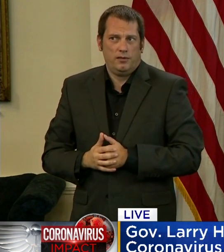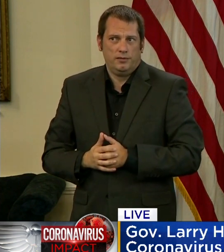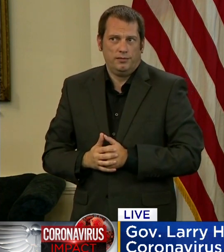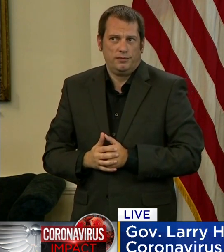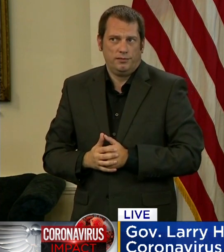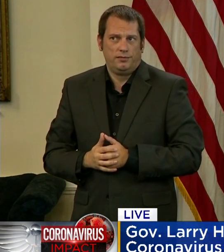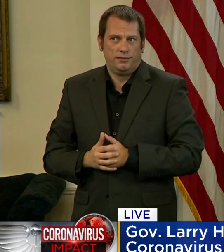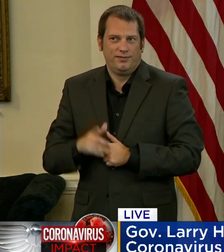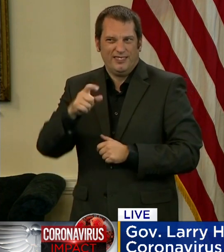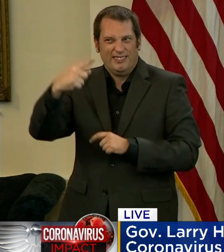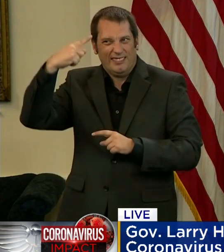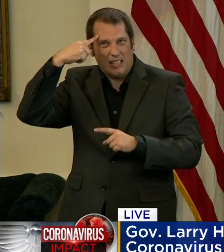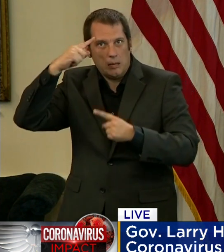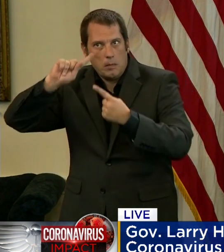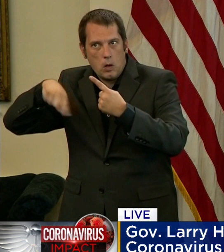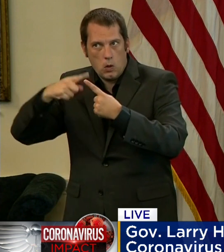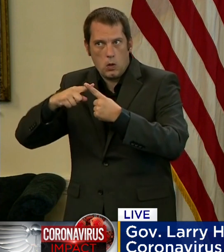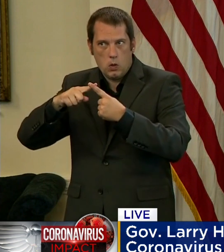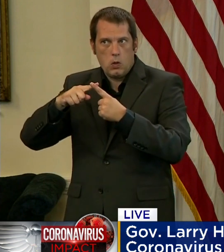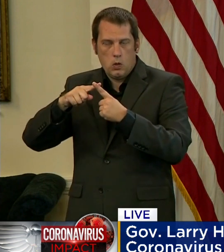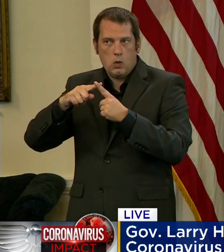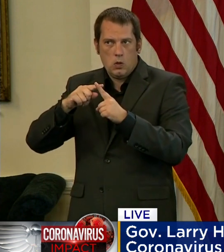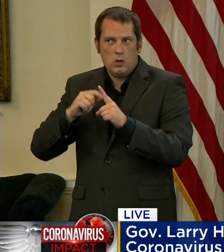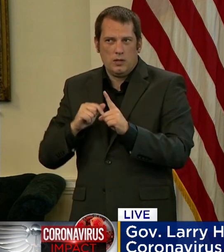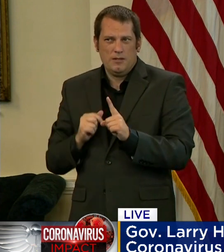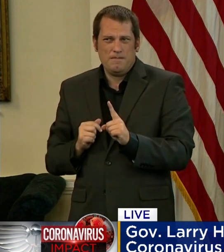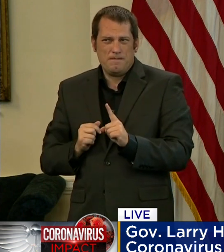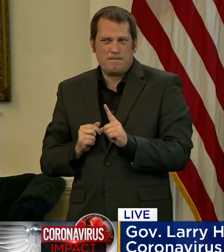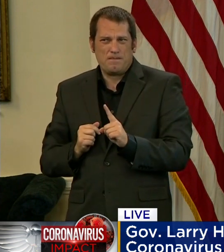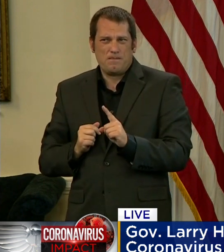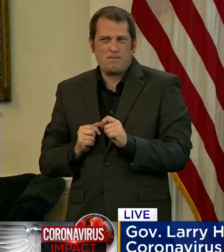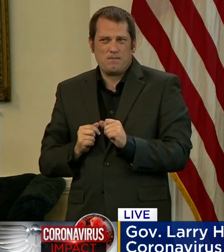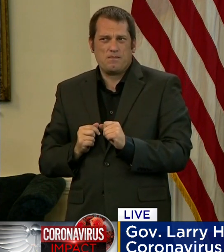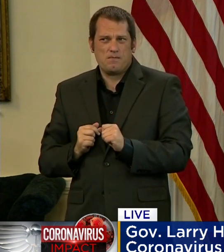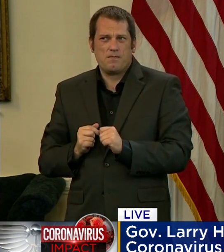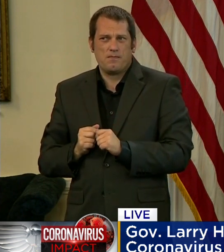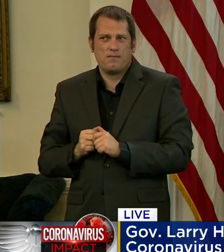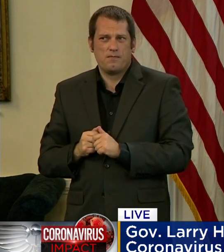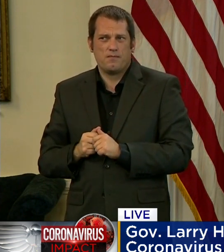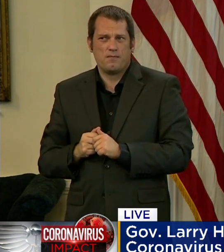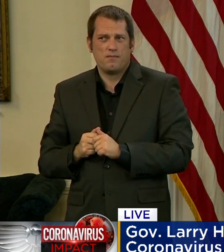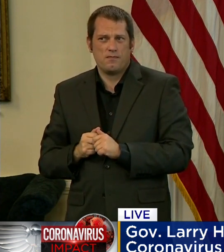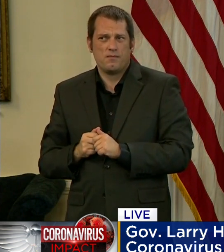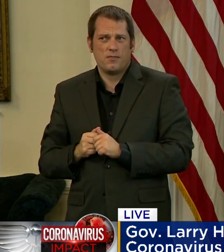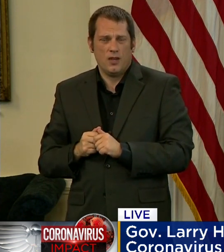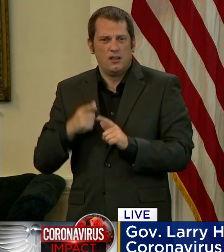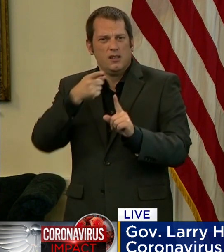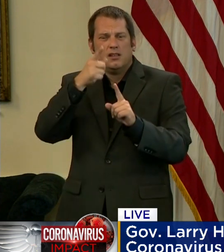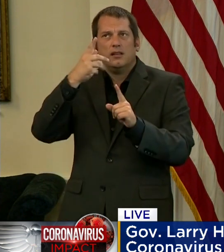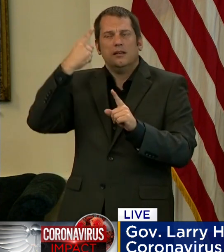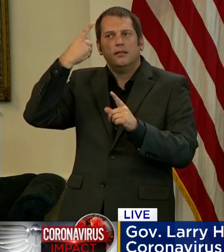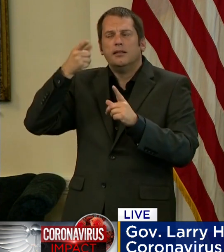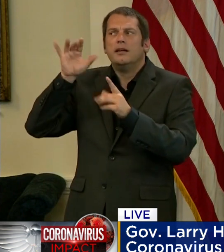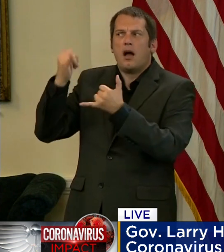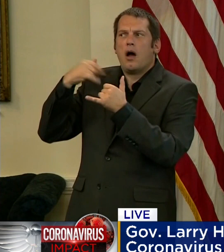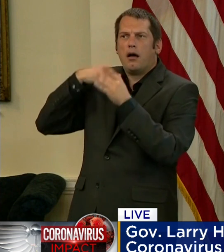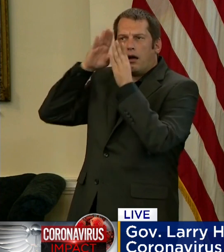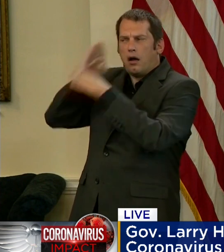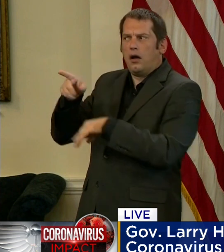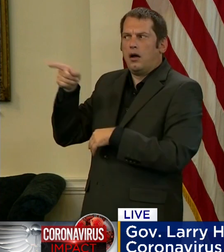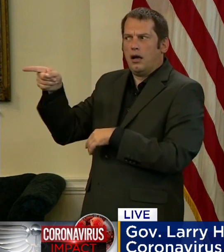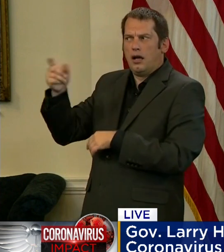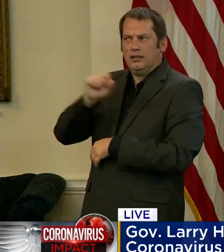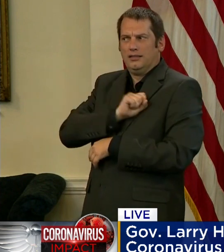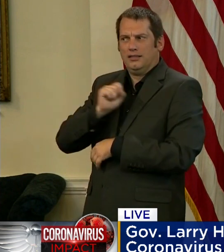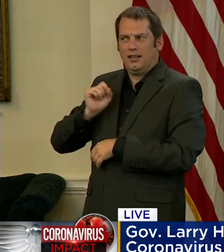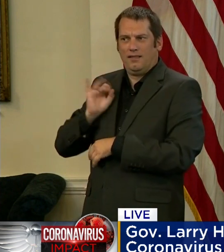minds. What action the State Board of Education will take regarding our schools. We all want our